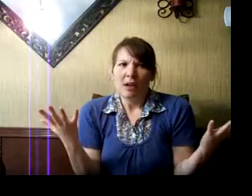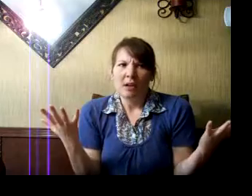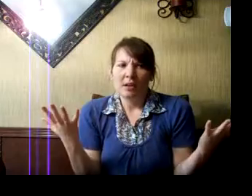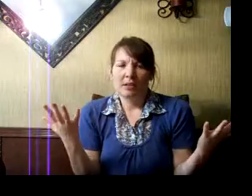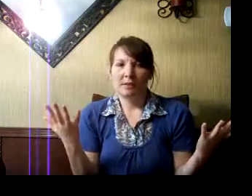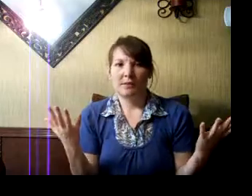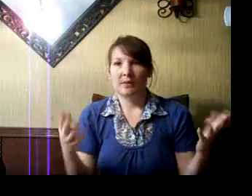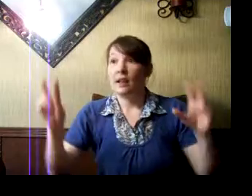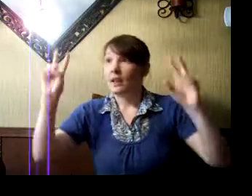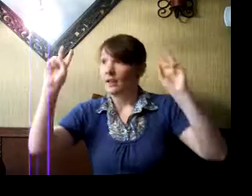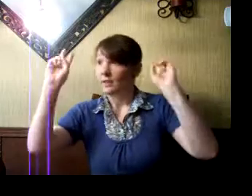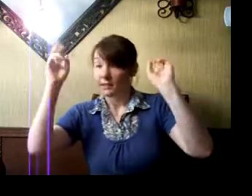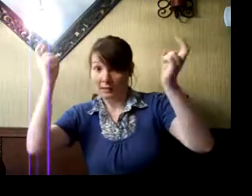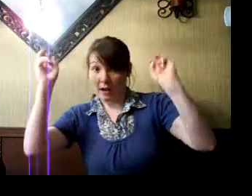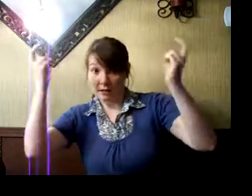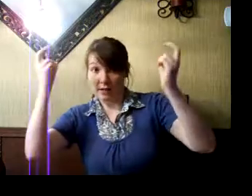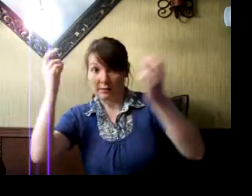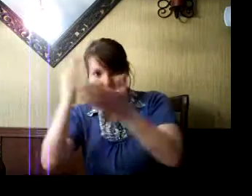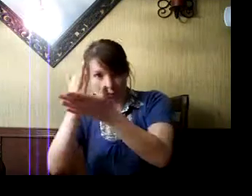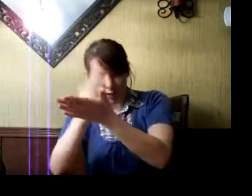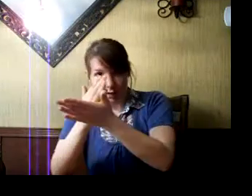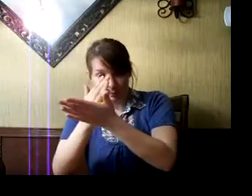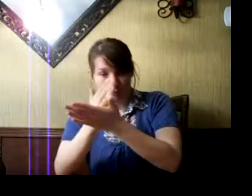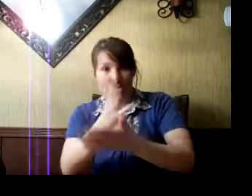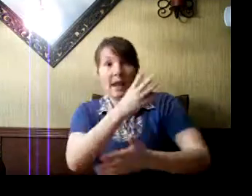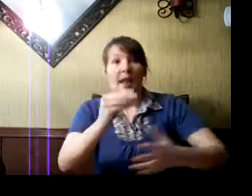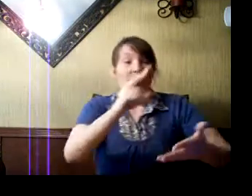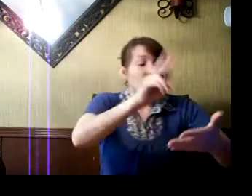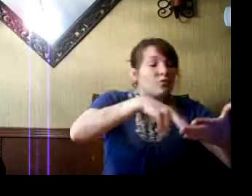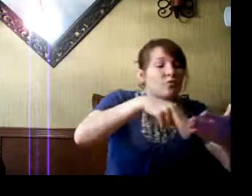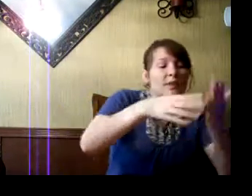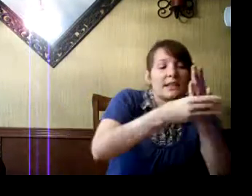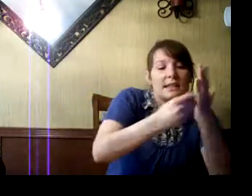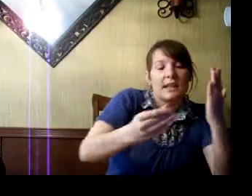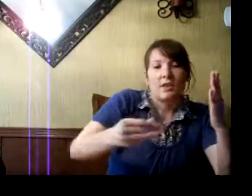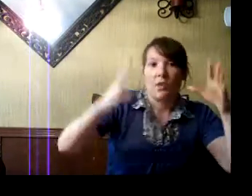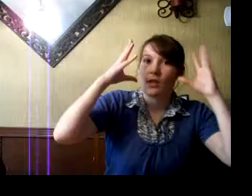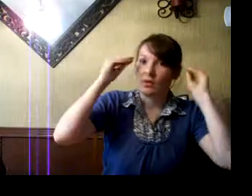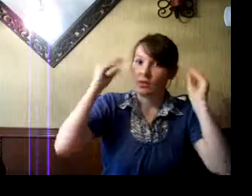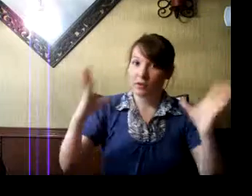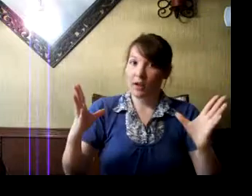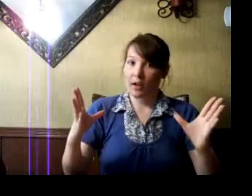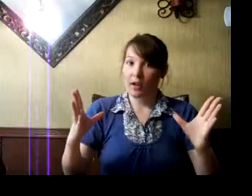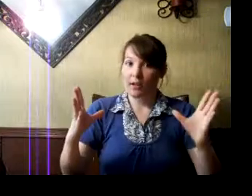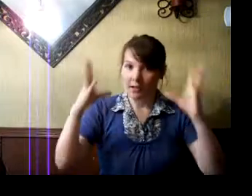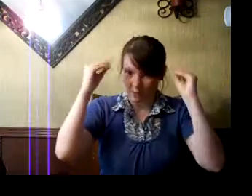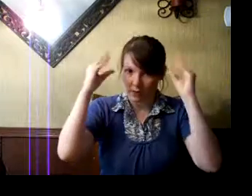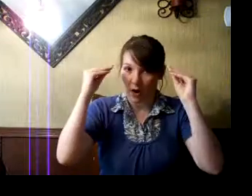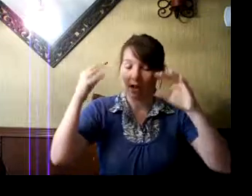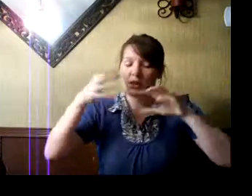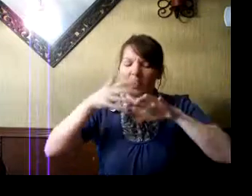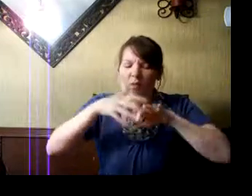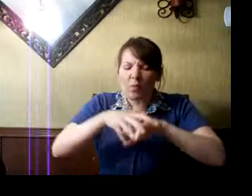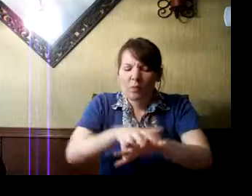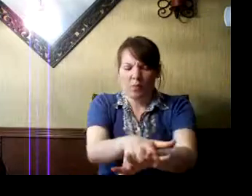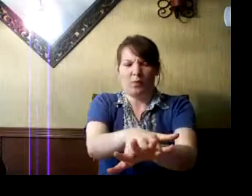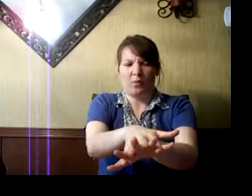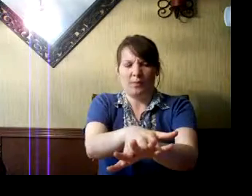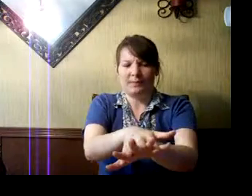simultaneously. That is, skills do not need to be taught separately from the curriculum, nor do we need a separate classroom, but